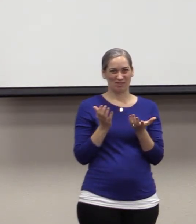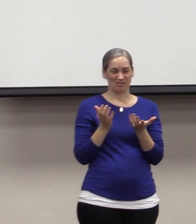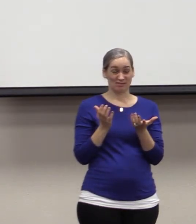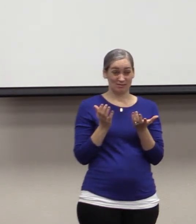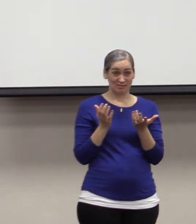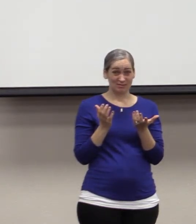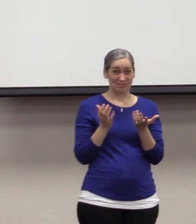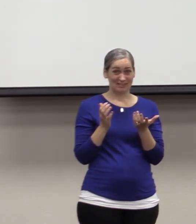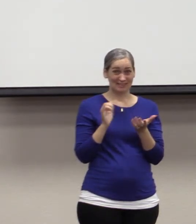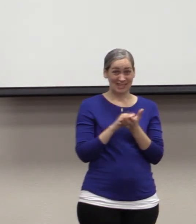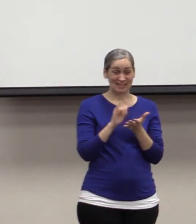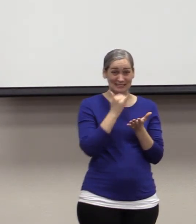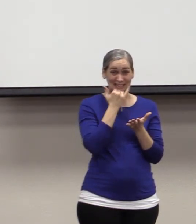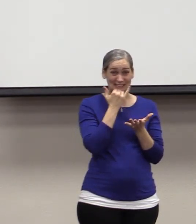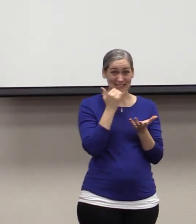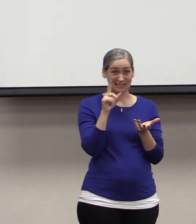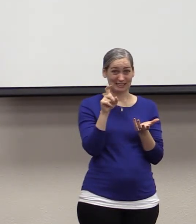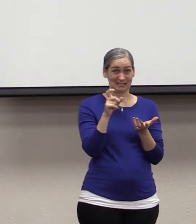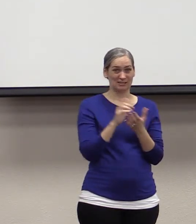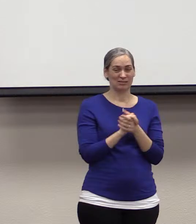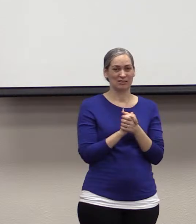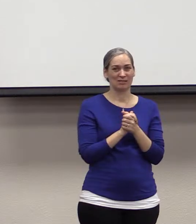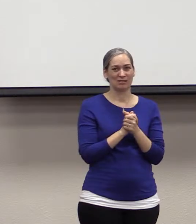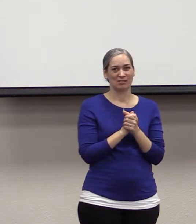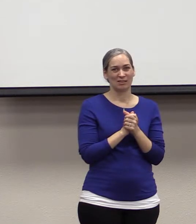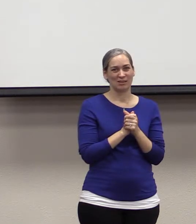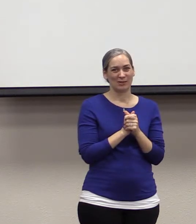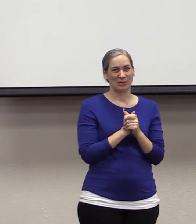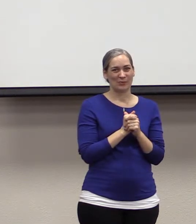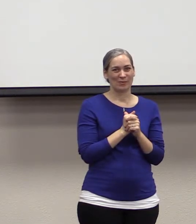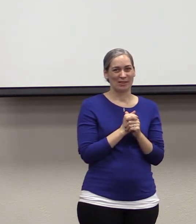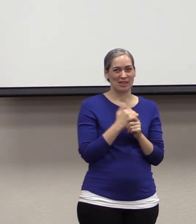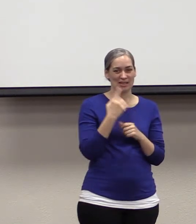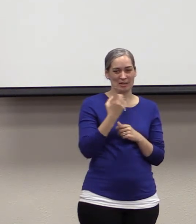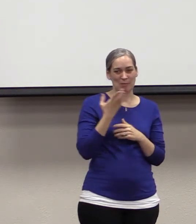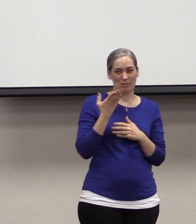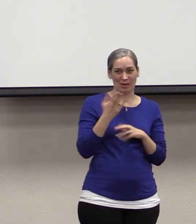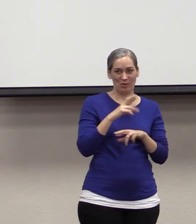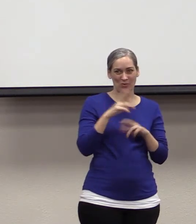someone to do something for the people of God when the time arose?